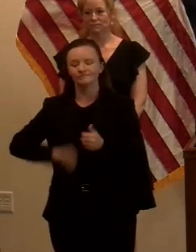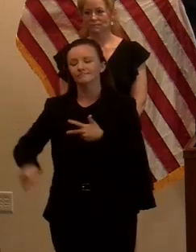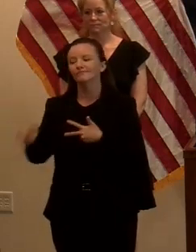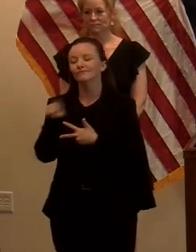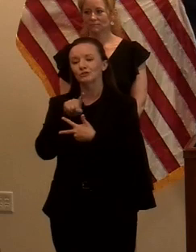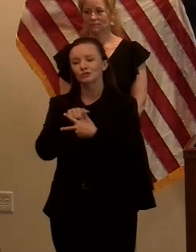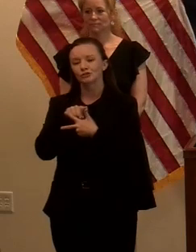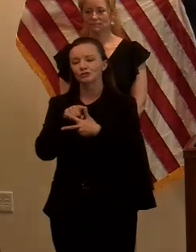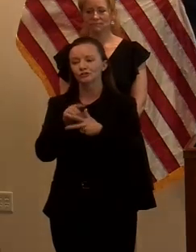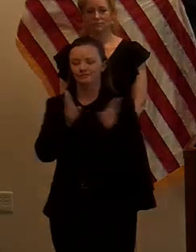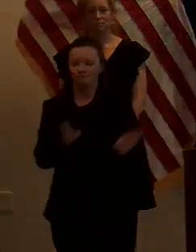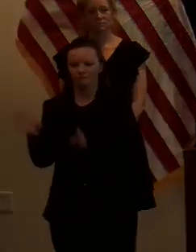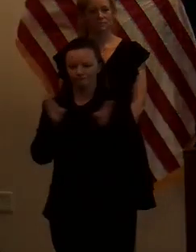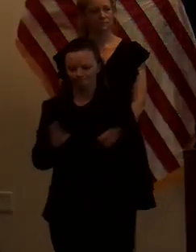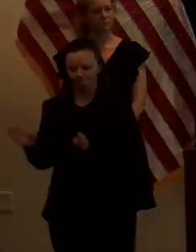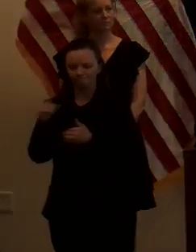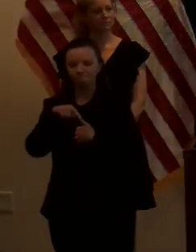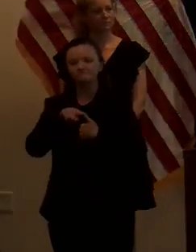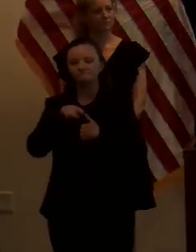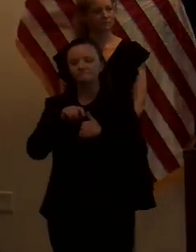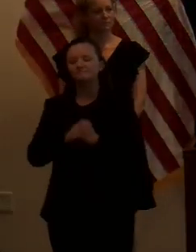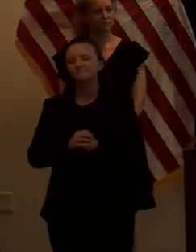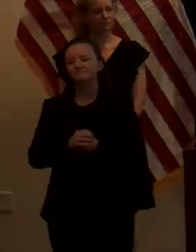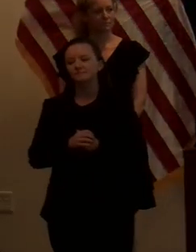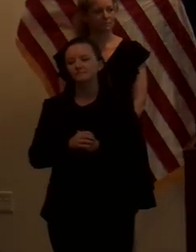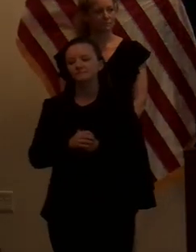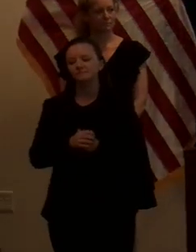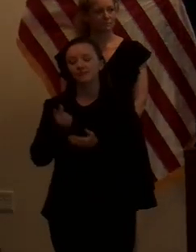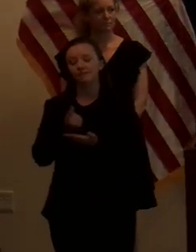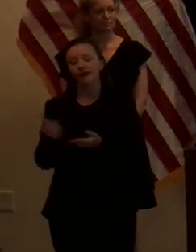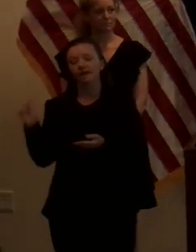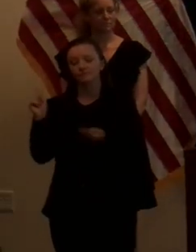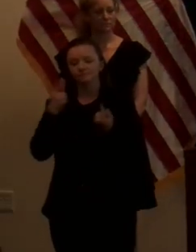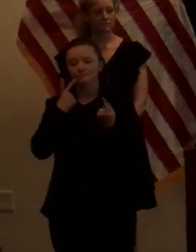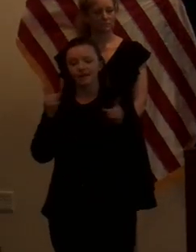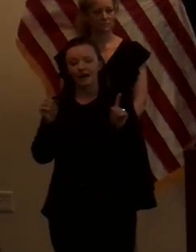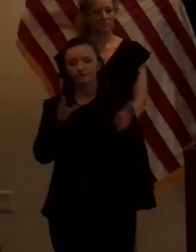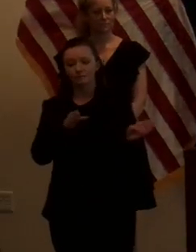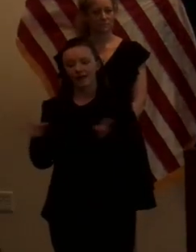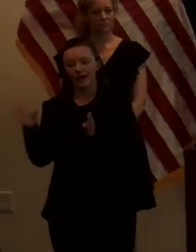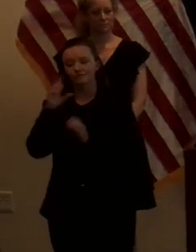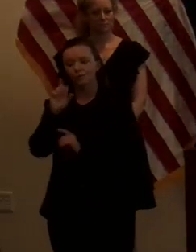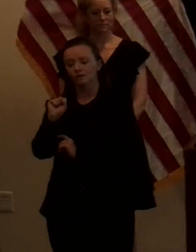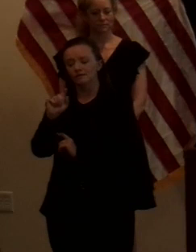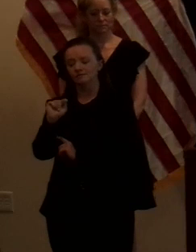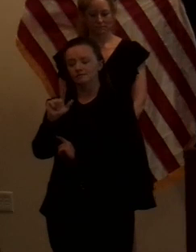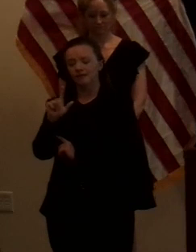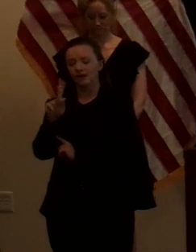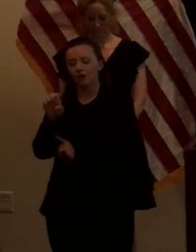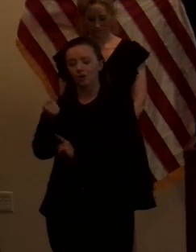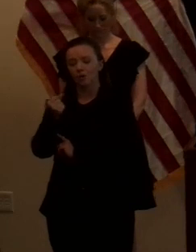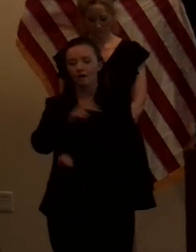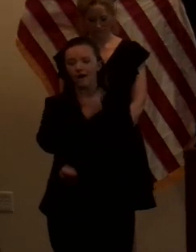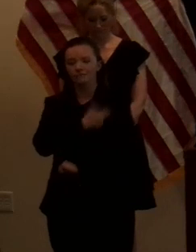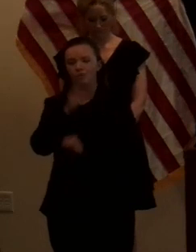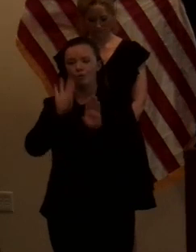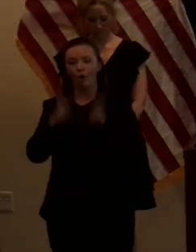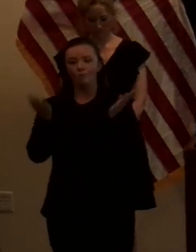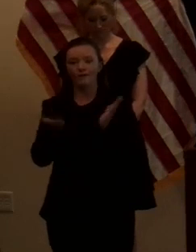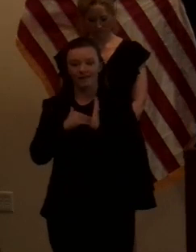First, our preparations. Last week, we announced a plan to reopen St. Luke's Hospital with